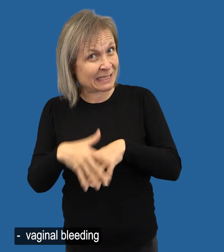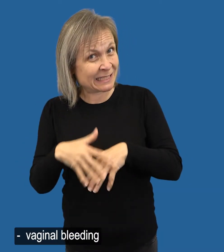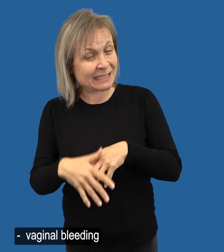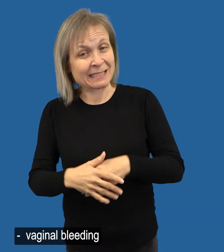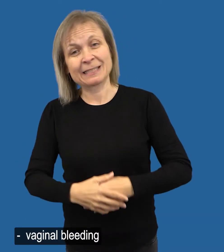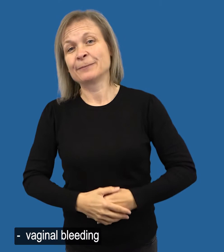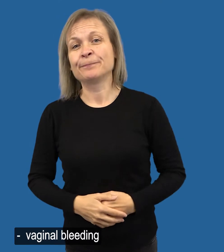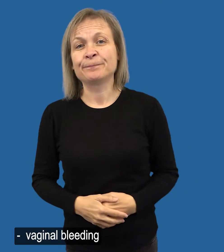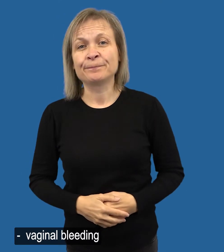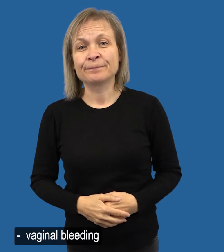vaginal bleeding.